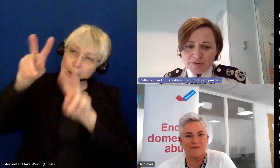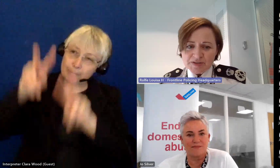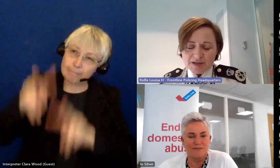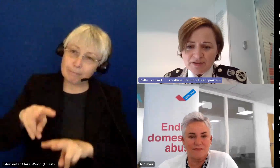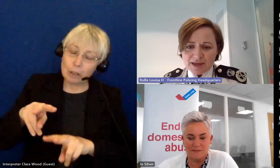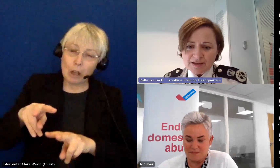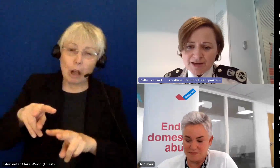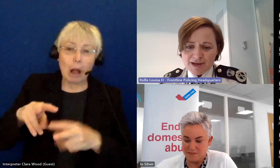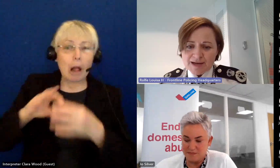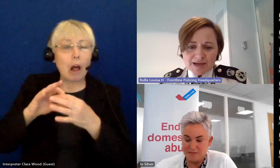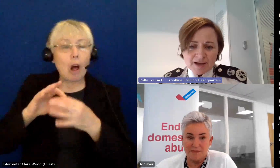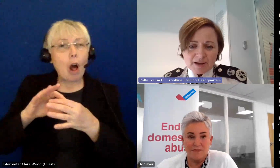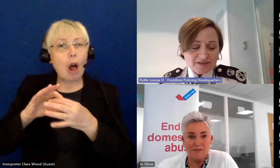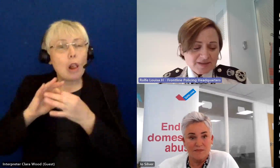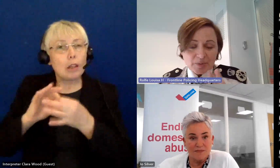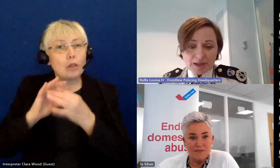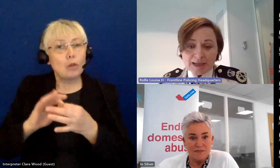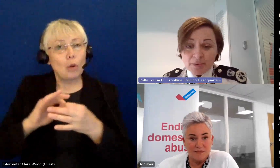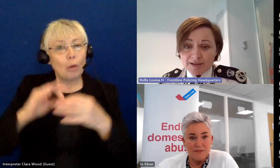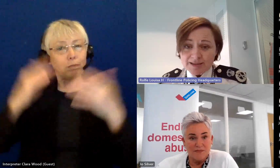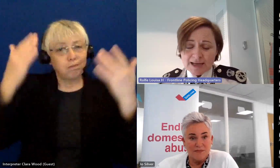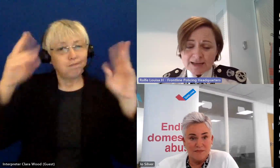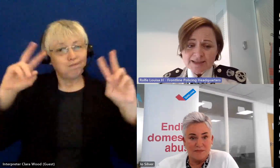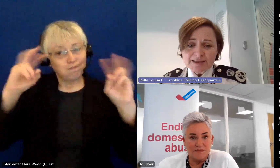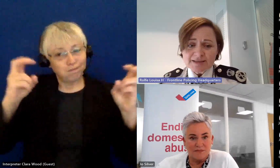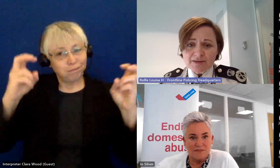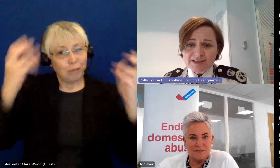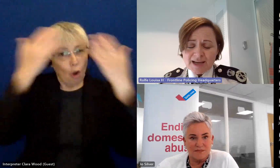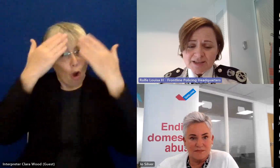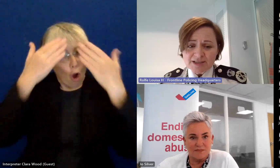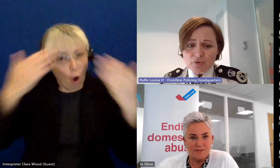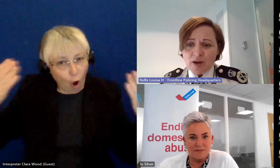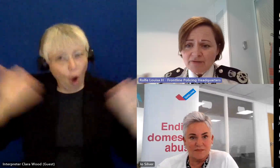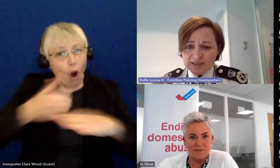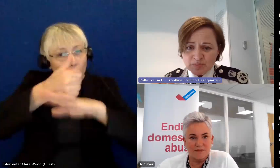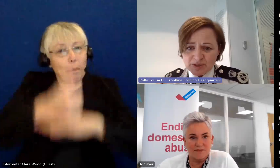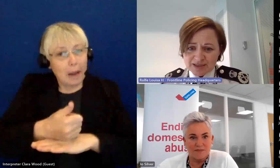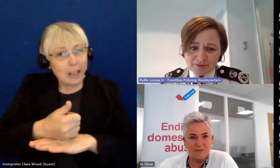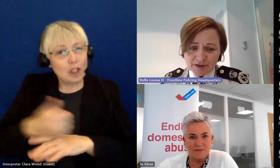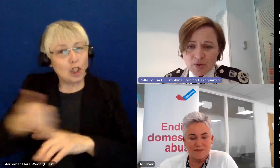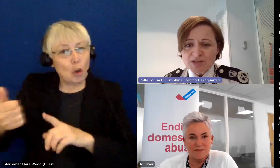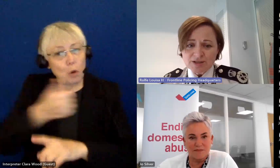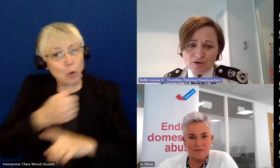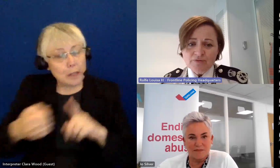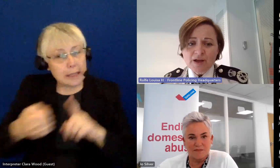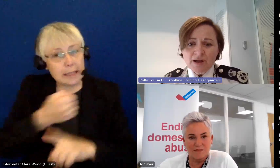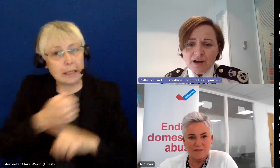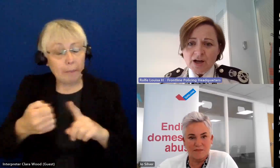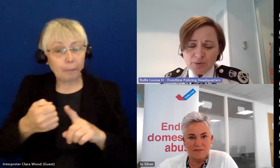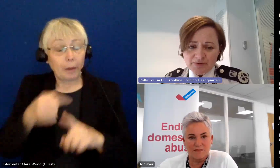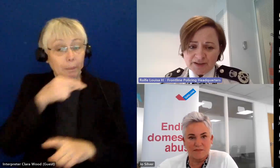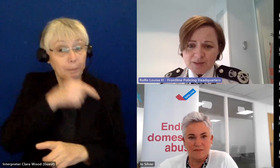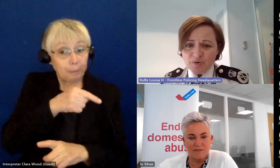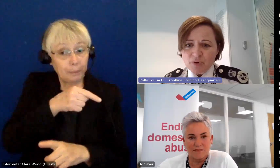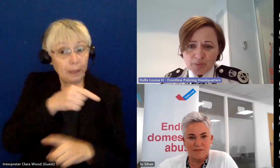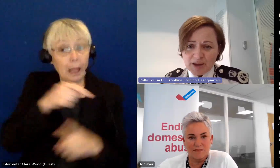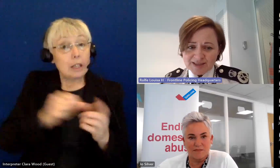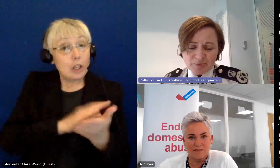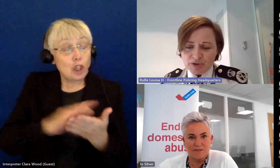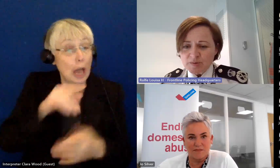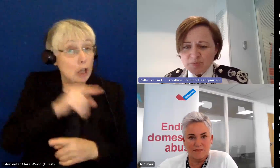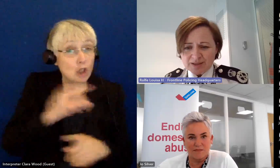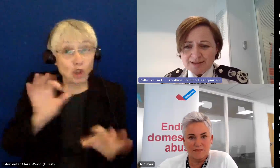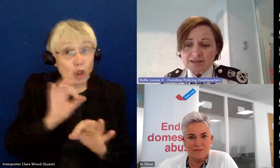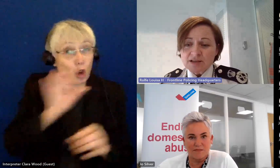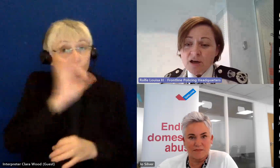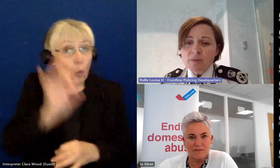honour-based abuse, and I think there, I mean, to be clear, my understanding is that the Dash did not have a specific question of, are you a victim of